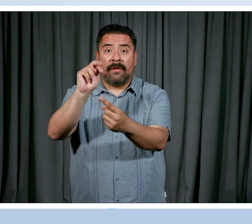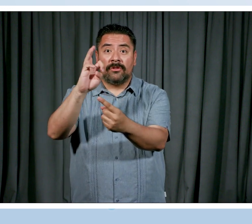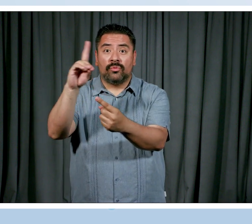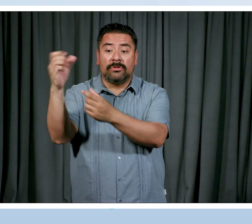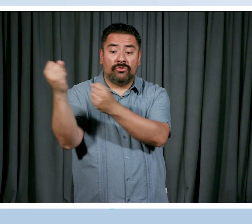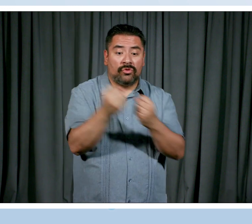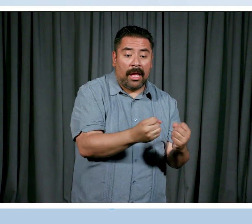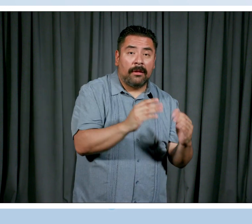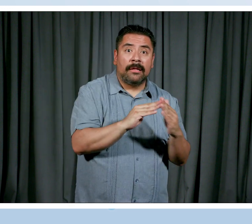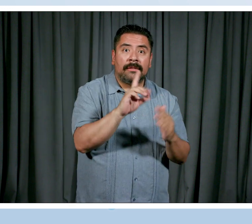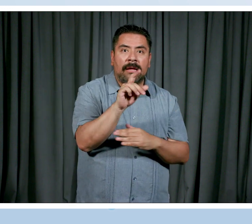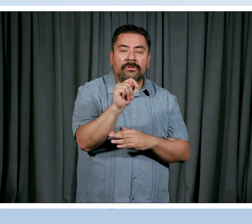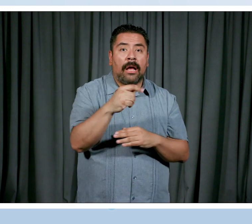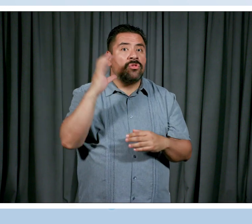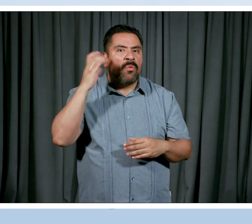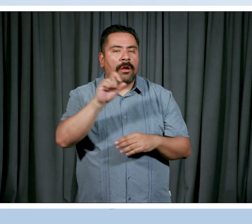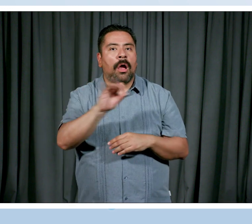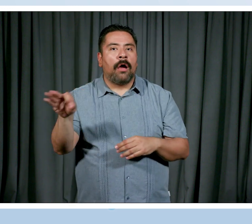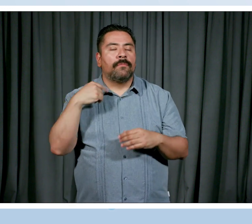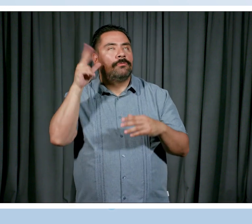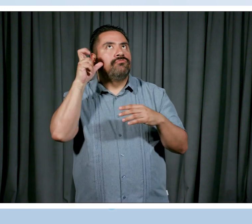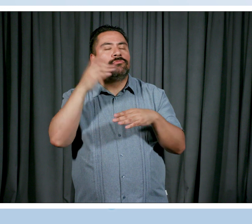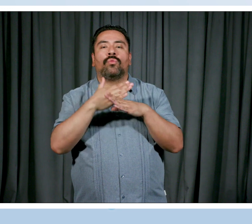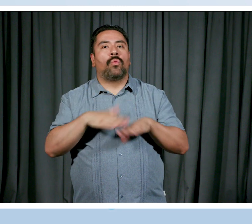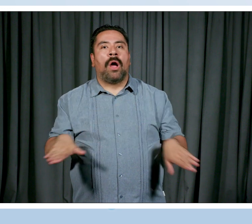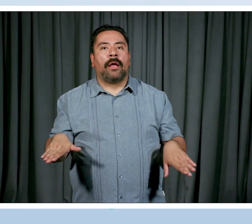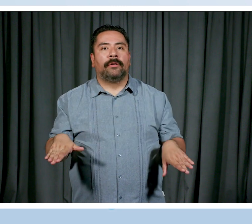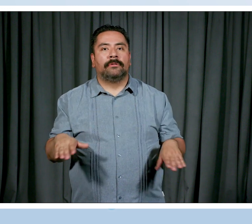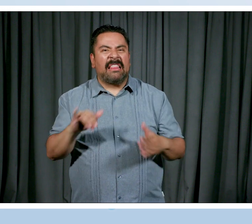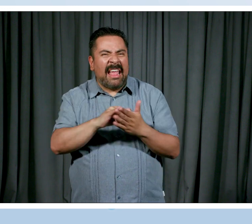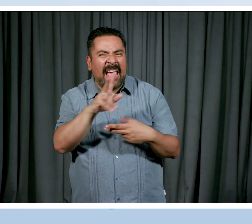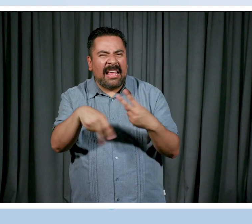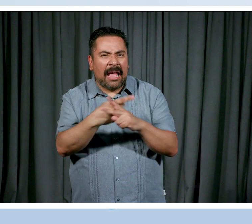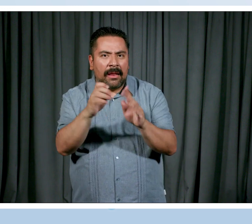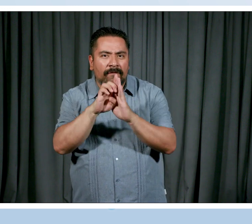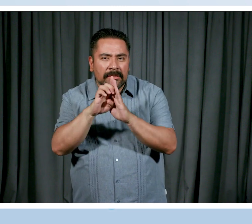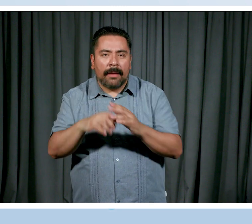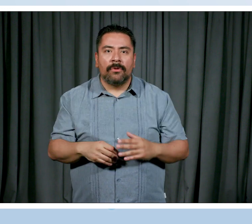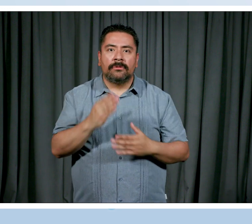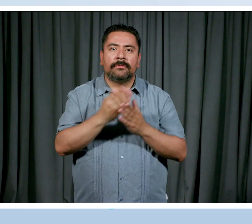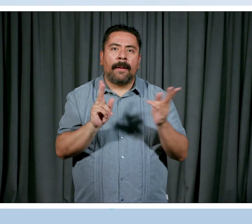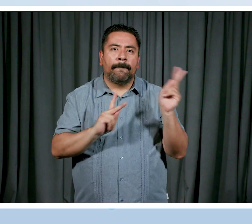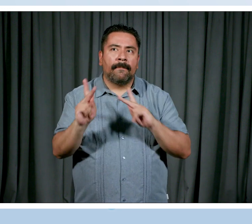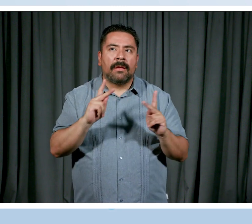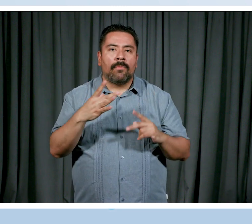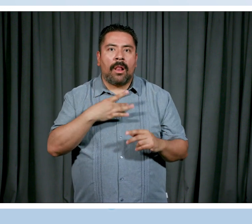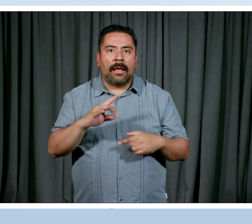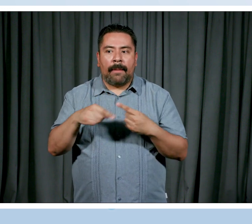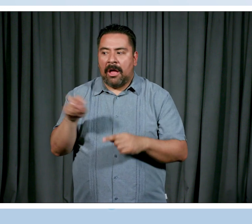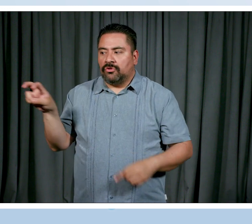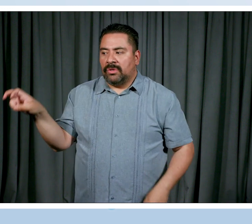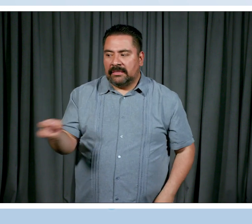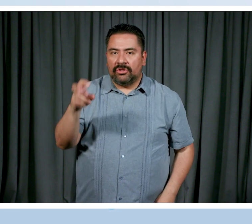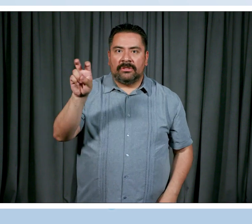downtown, I just turned off the radio and just had some quiet. So it's even things like that. Some people would like to think about transitions, that there's